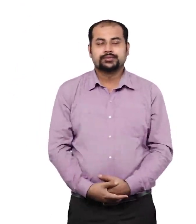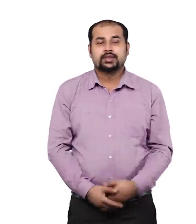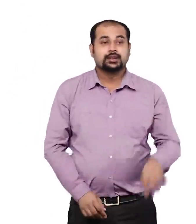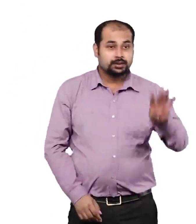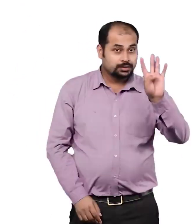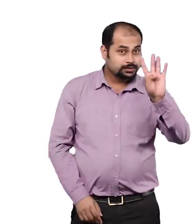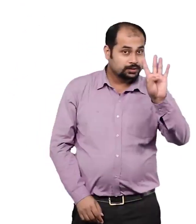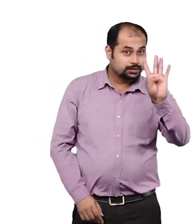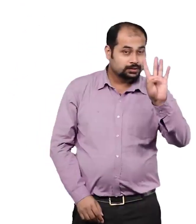Question 4.